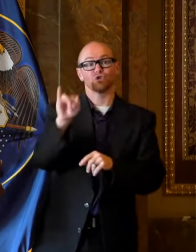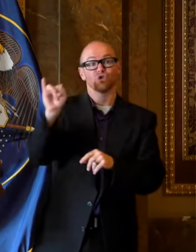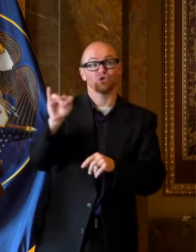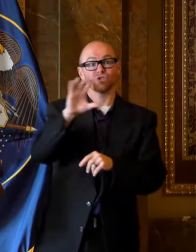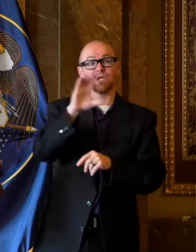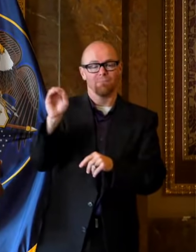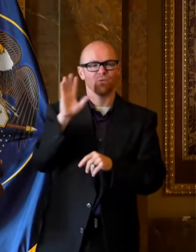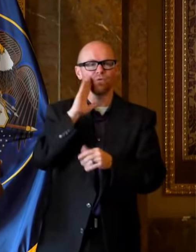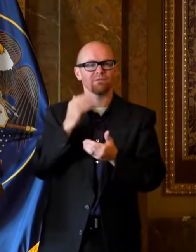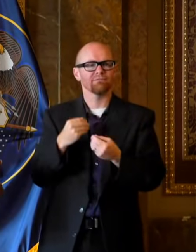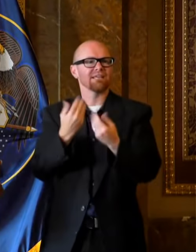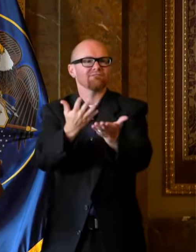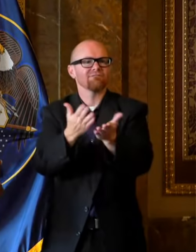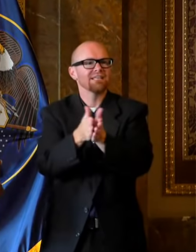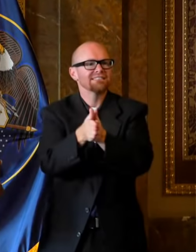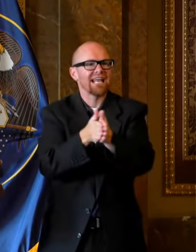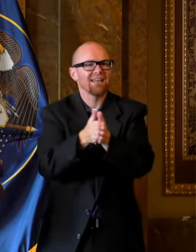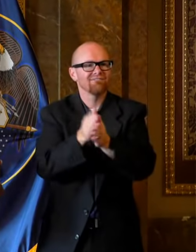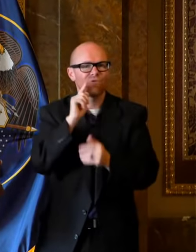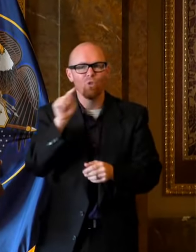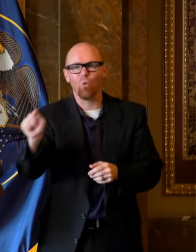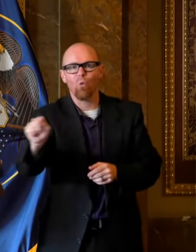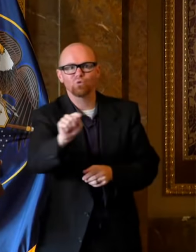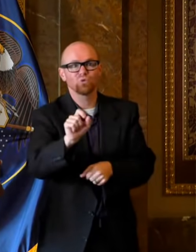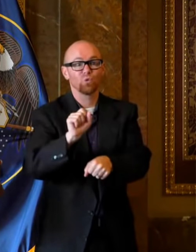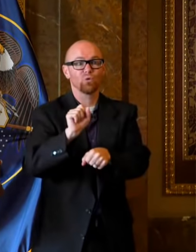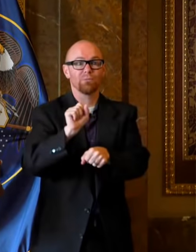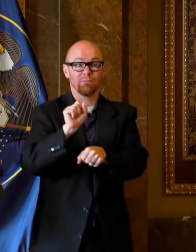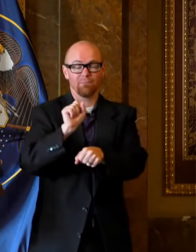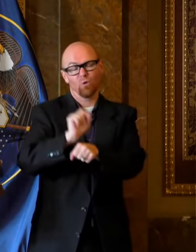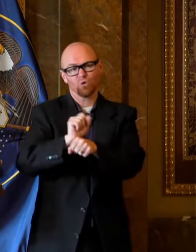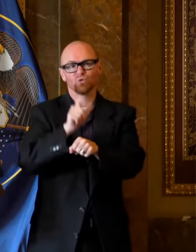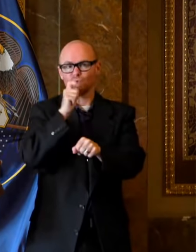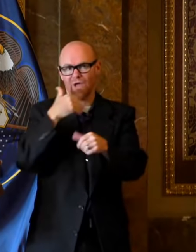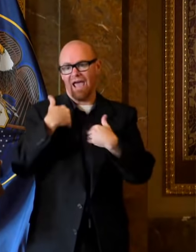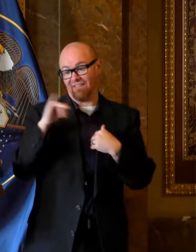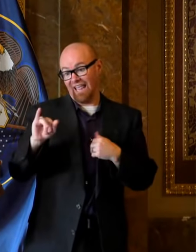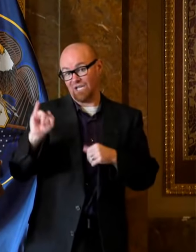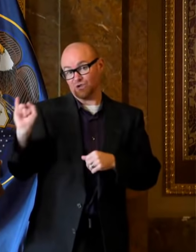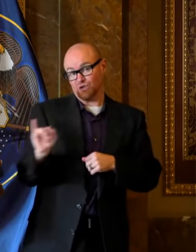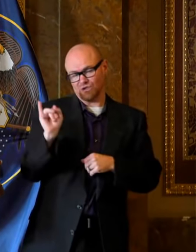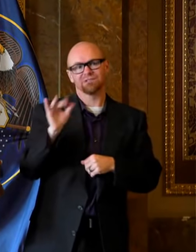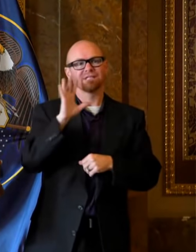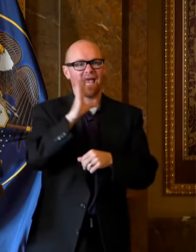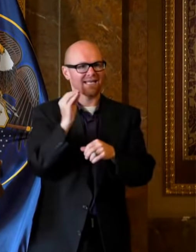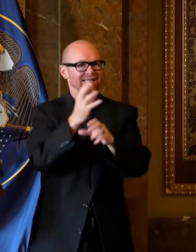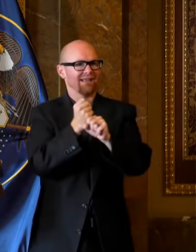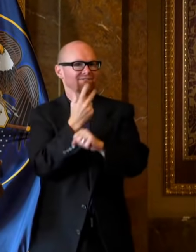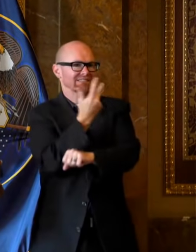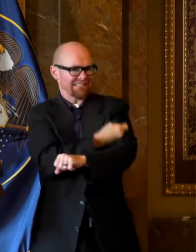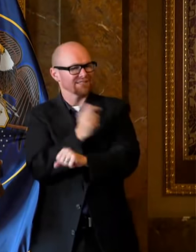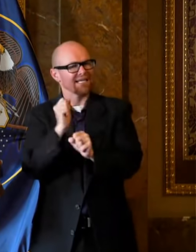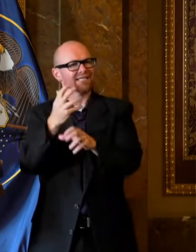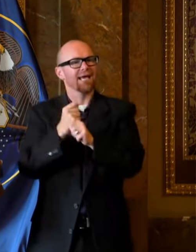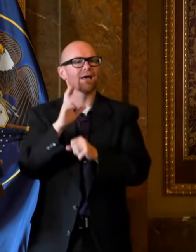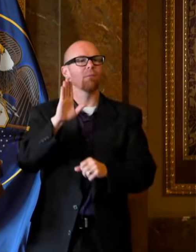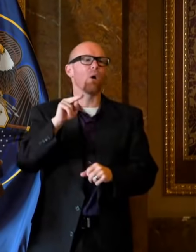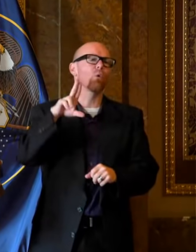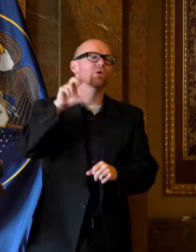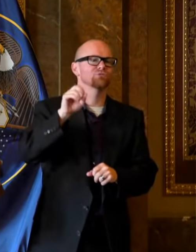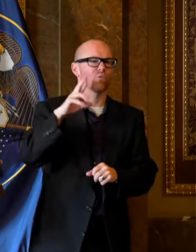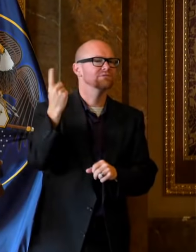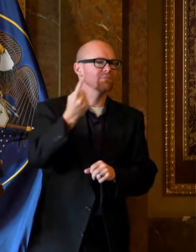offering incentives for people to get vaccinated. We certainly support that. We support private